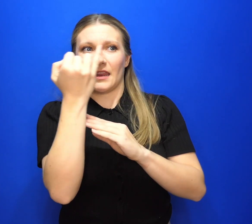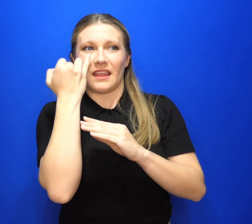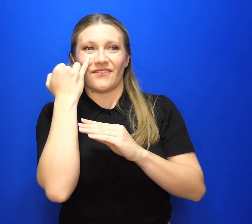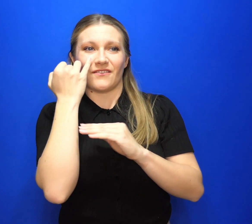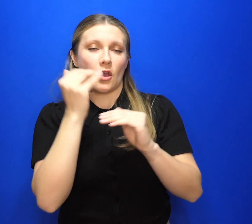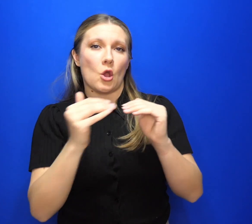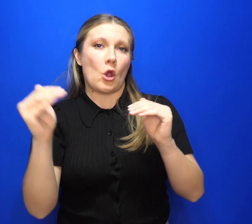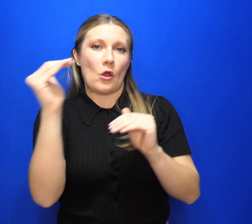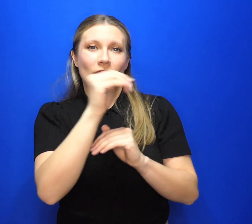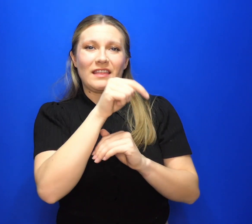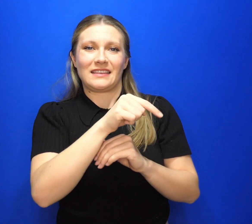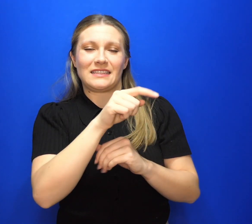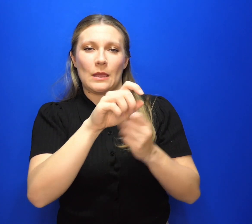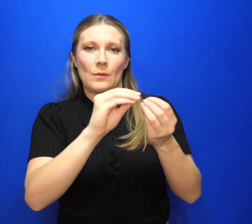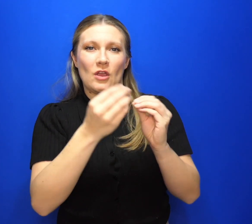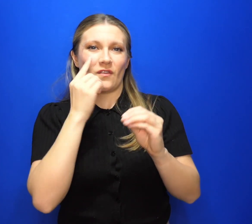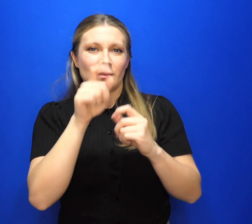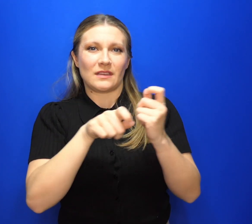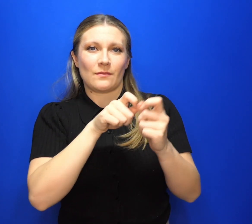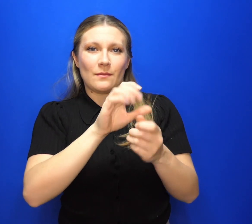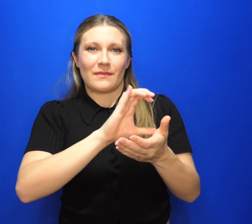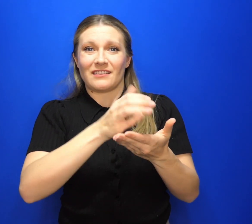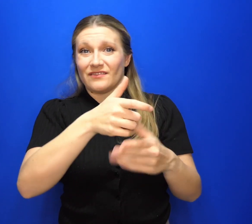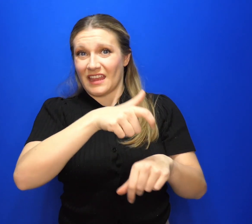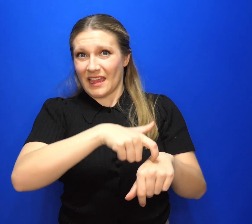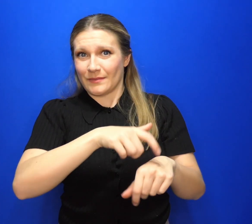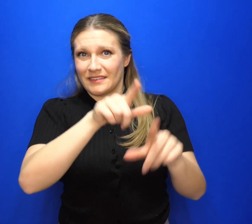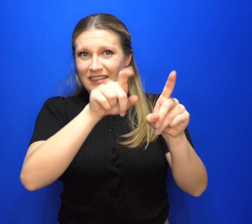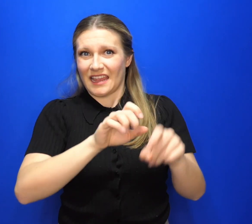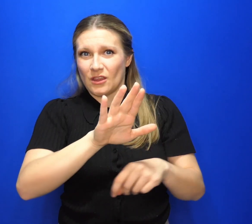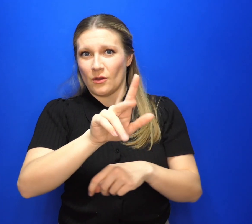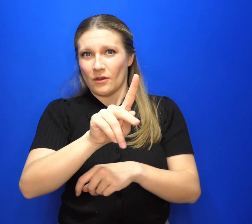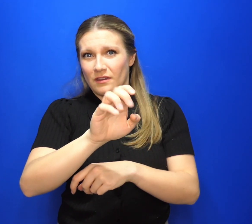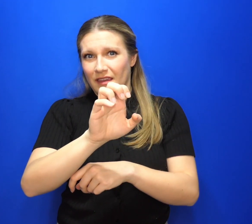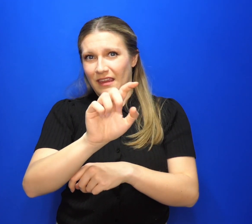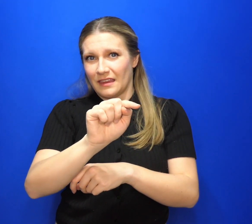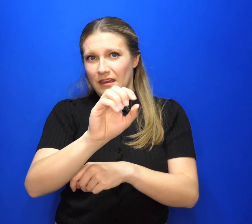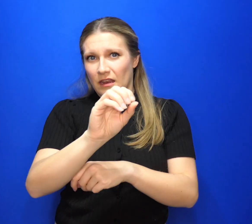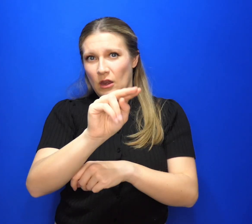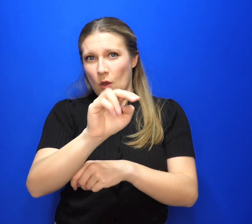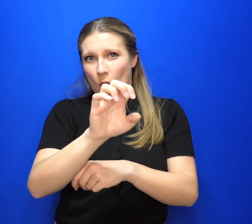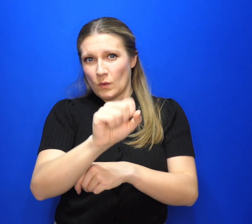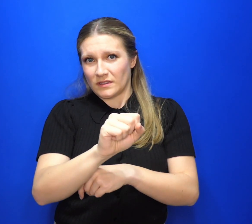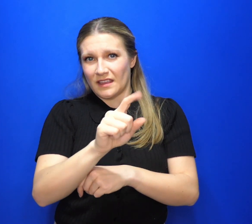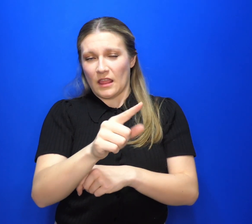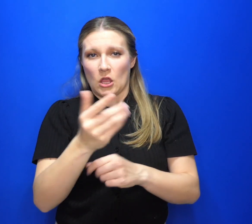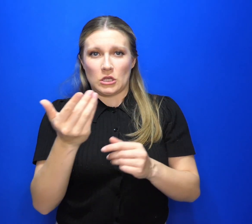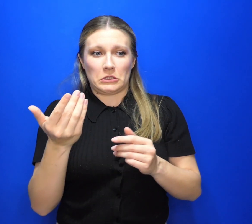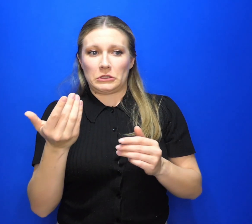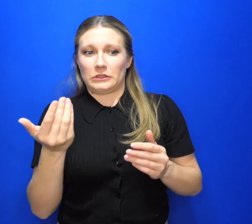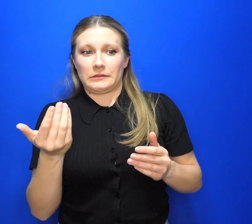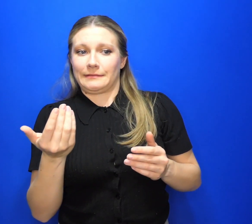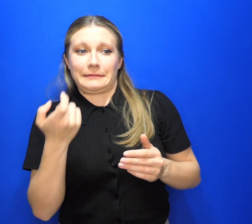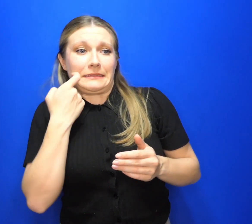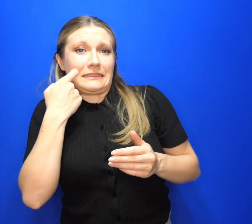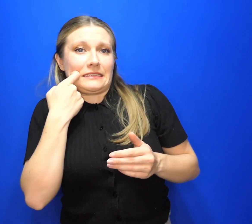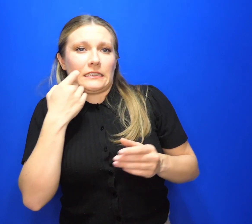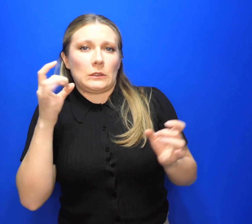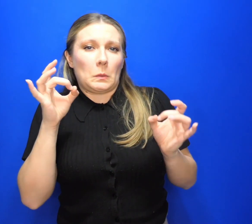told them, if you're over this for a certain amount of time, test your ketones. Right. And they're fresh from a traumatic moment in their life where these kids